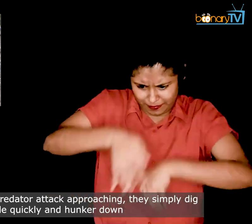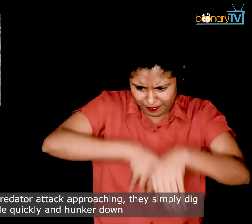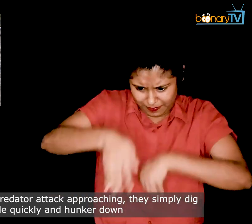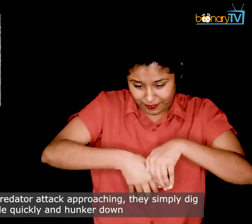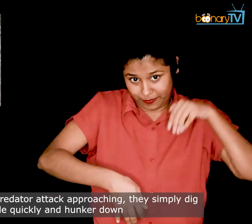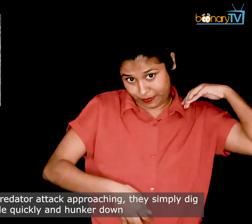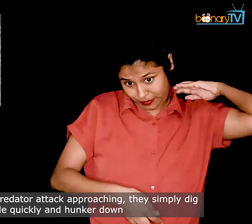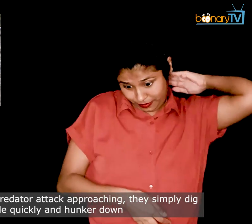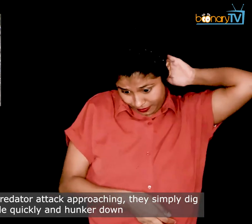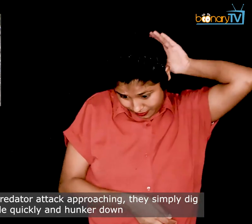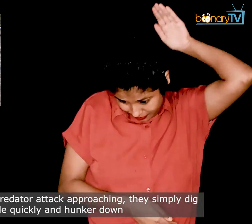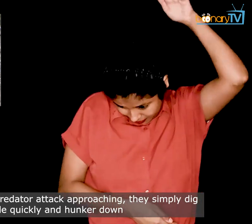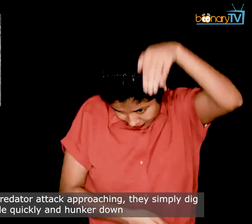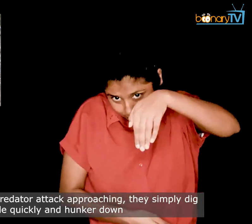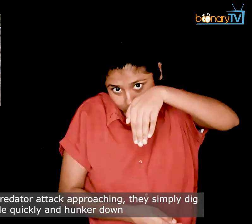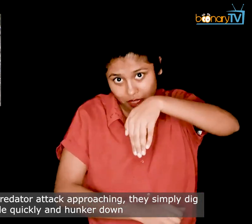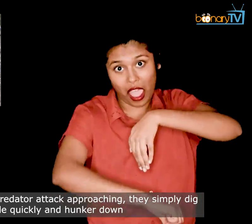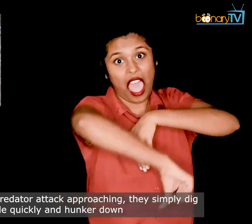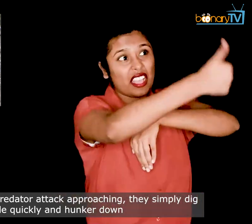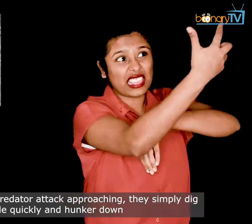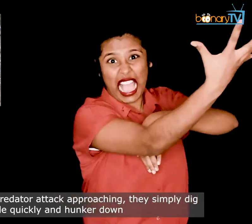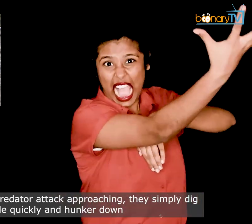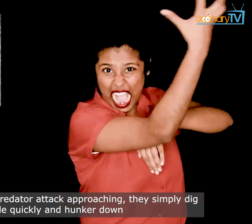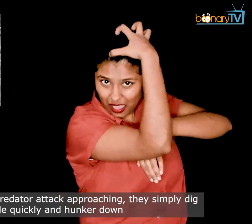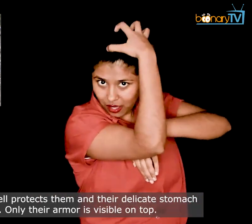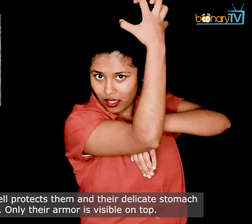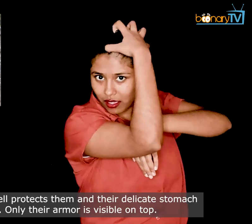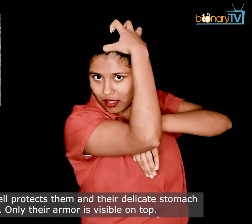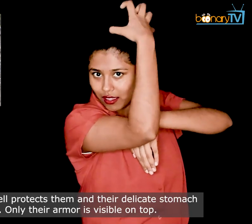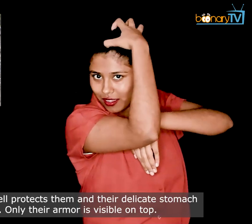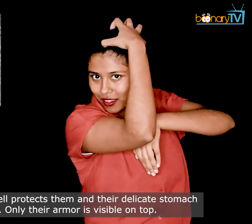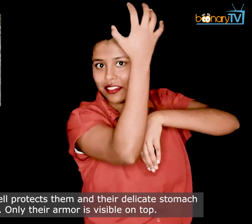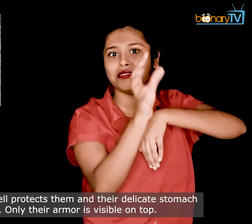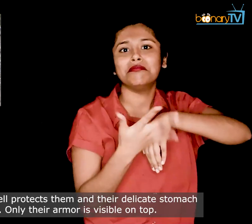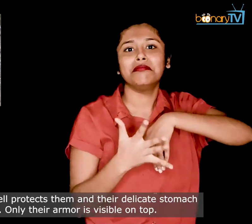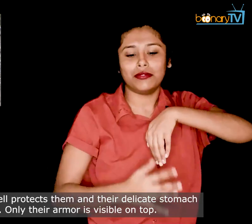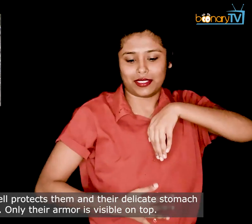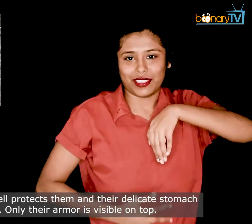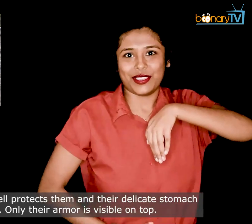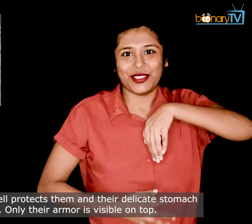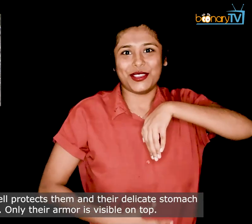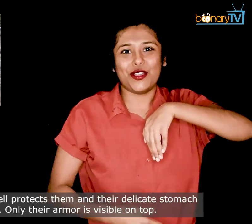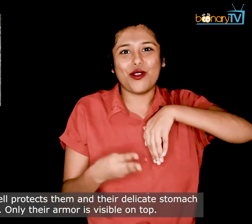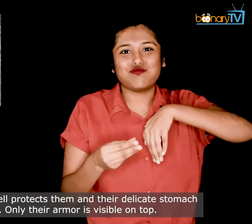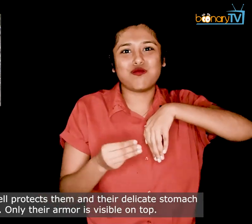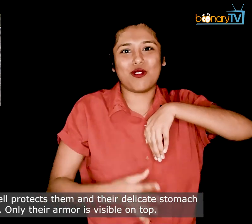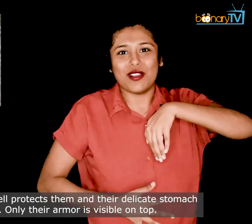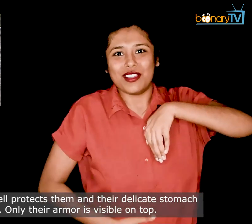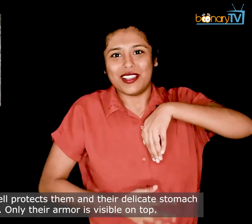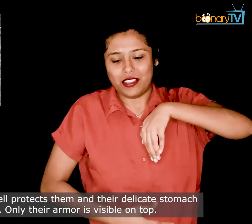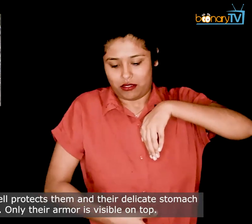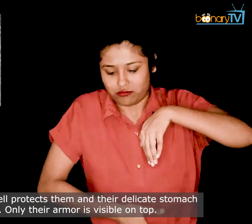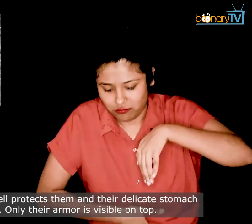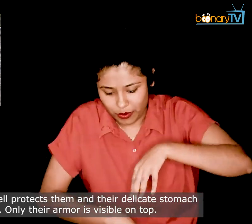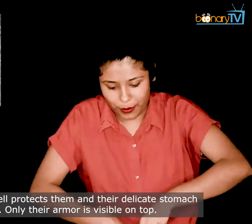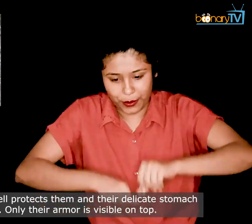they simply dig a hole quickly and hunker down so that their hard shell protects them and their delicate stomach is protected.